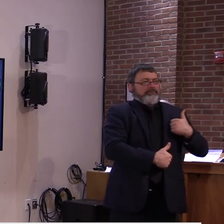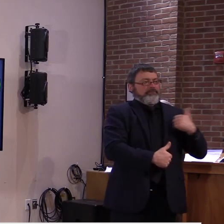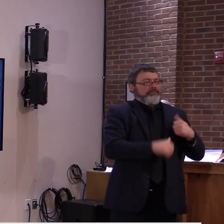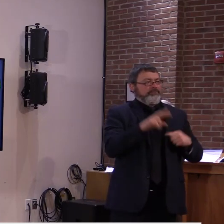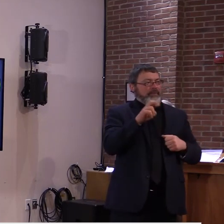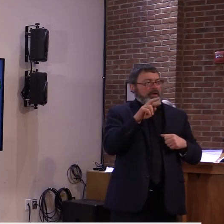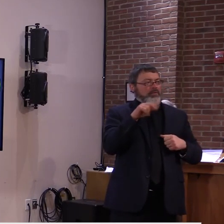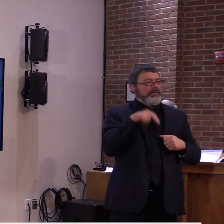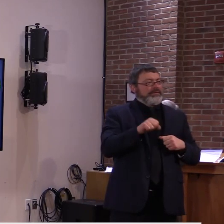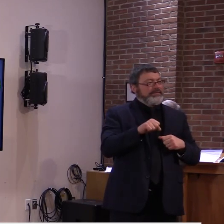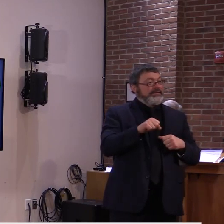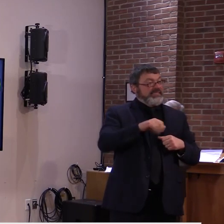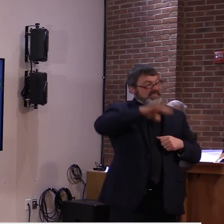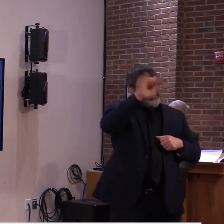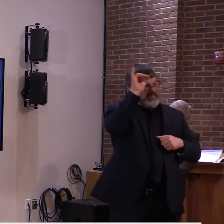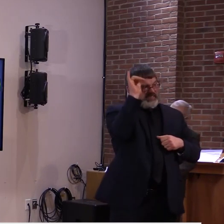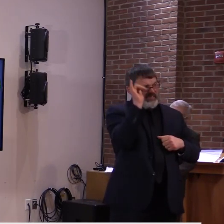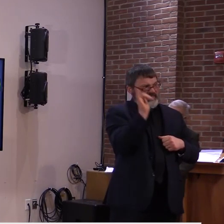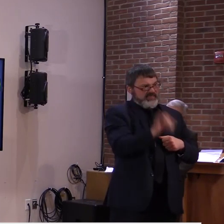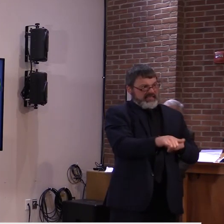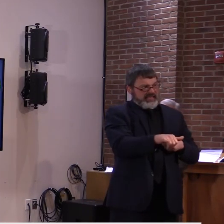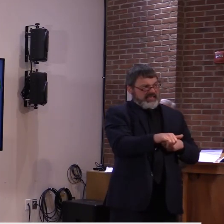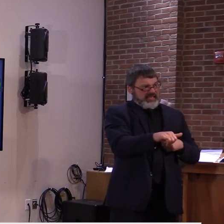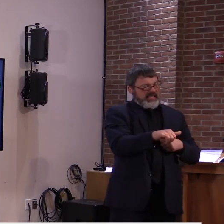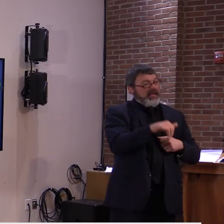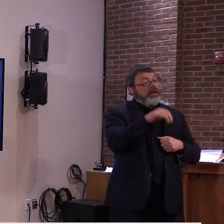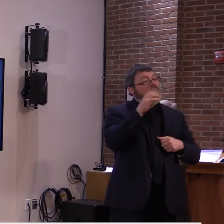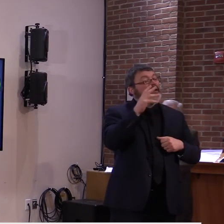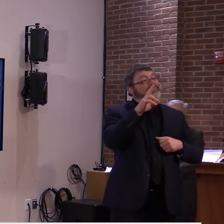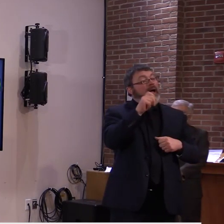your introduction, you talked about mental health and wellness.